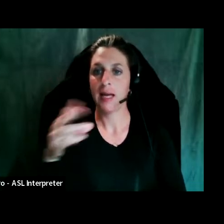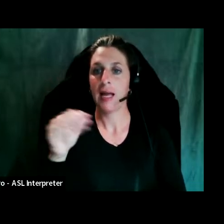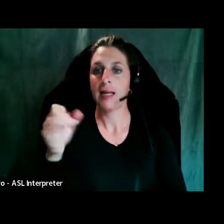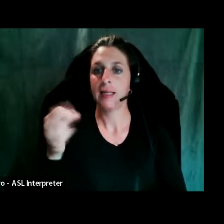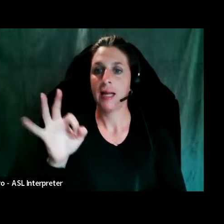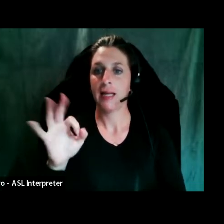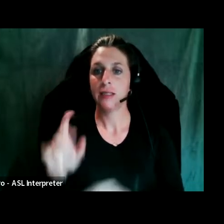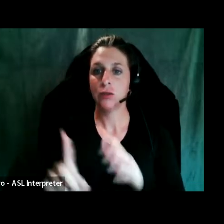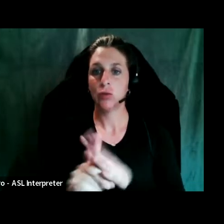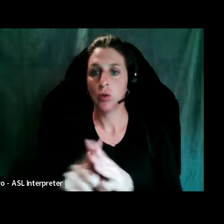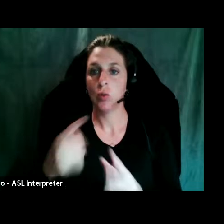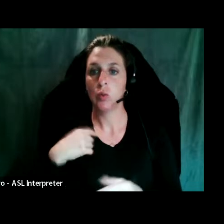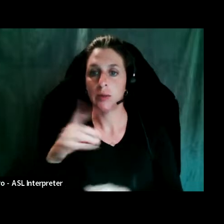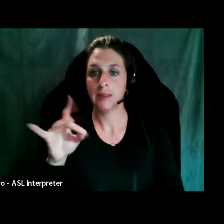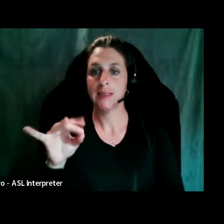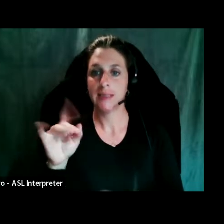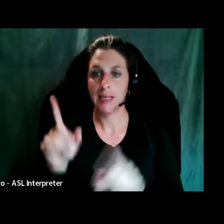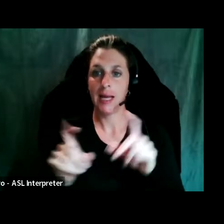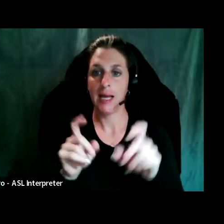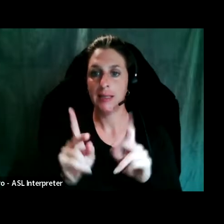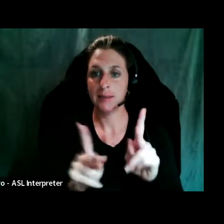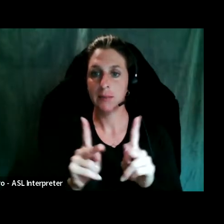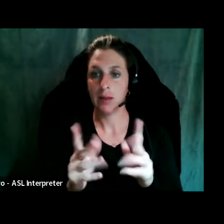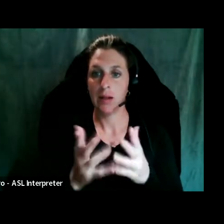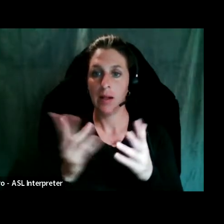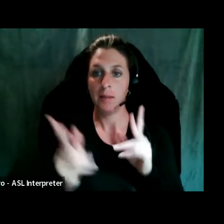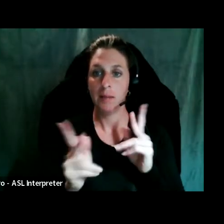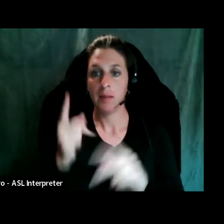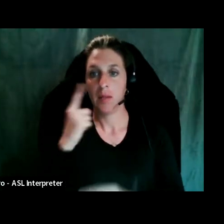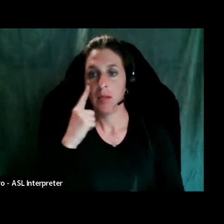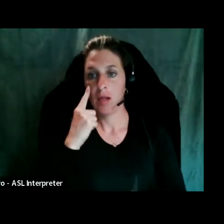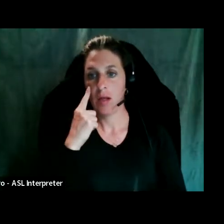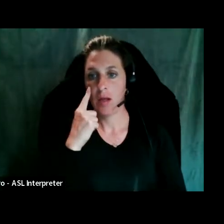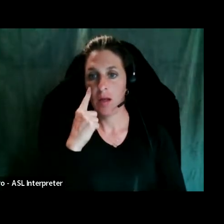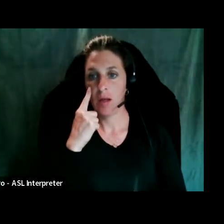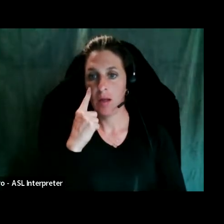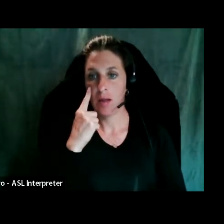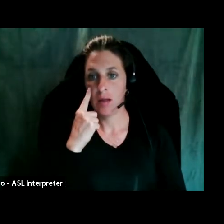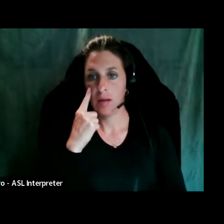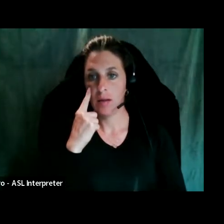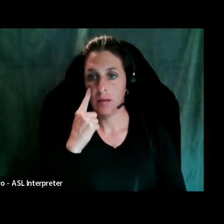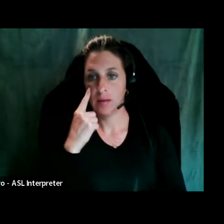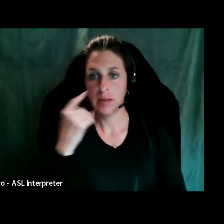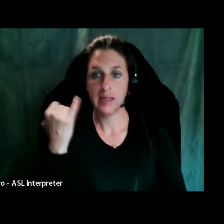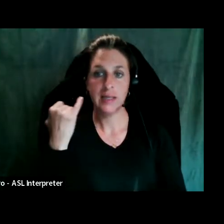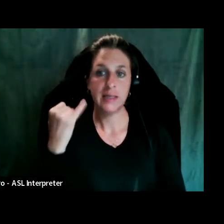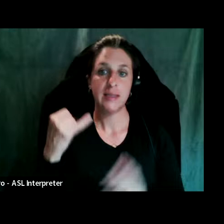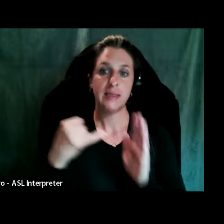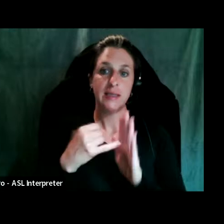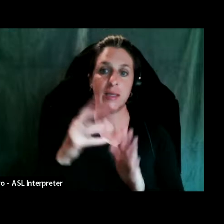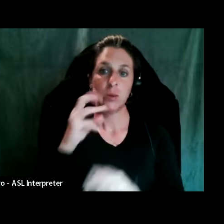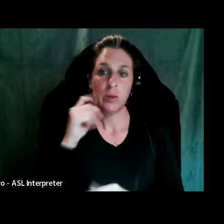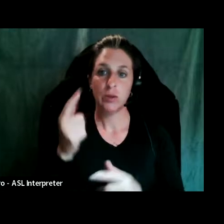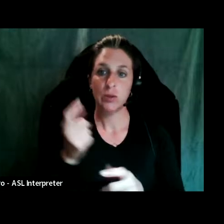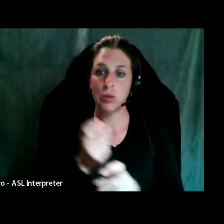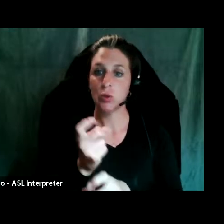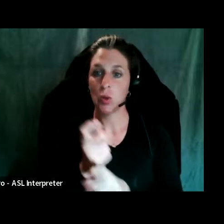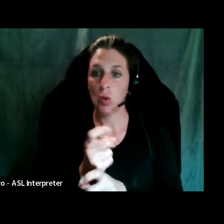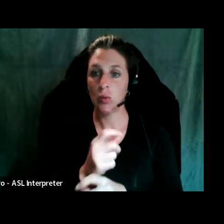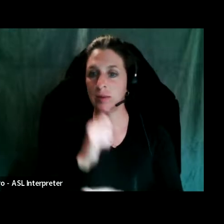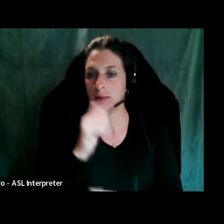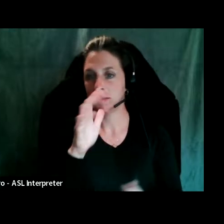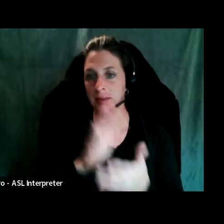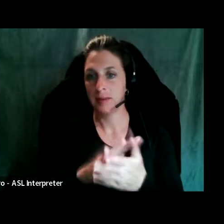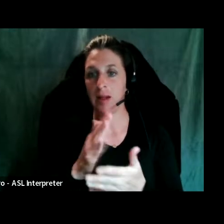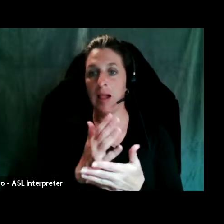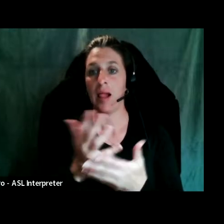We did ask people, and a lot of people thought like it was like a joke in disbelief. It was like a lot of people